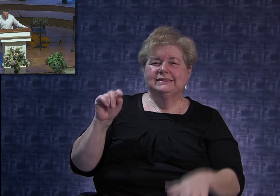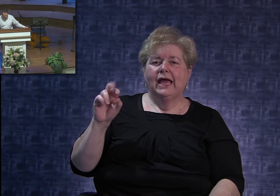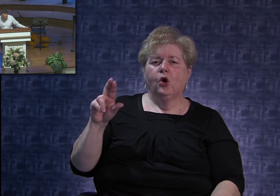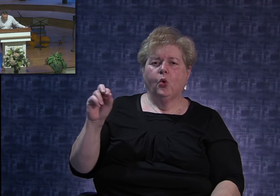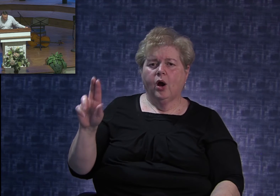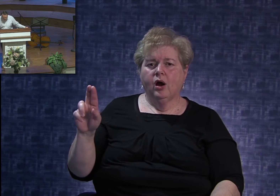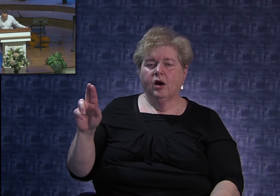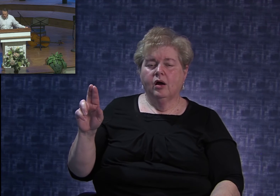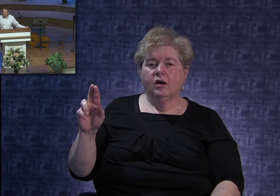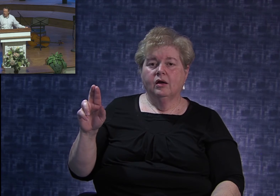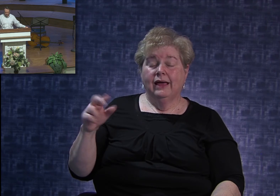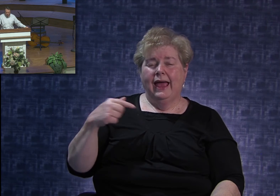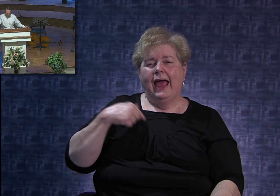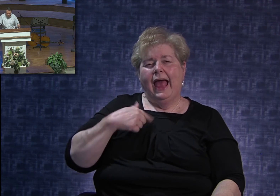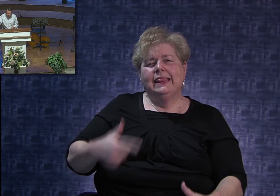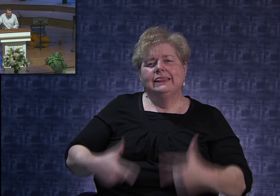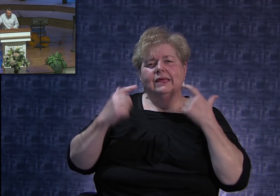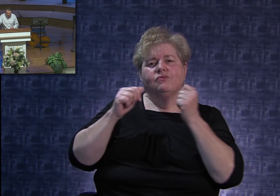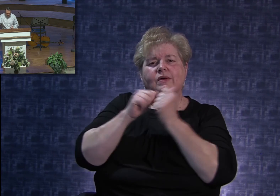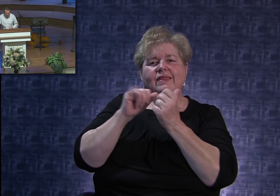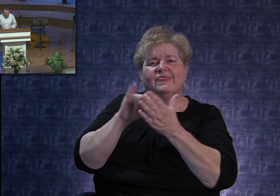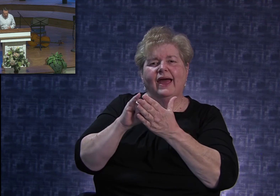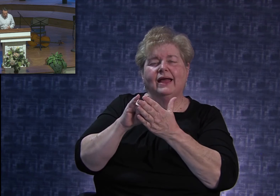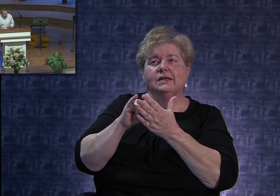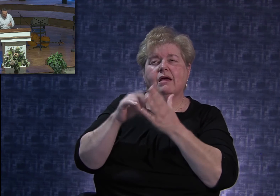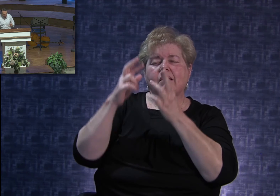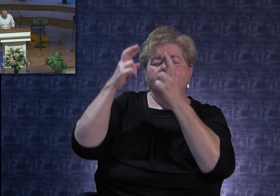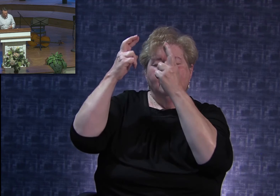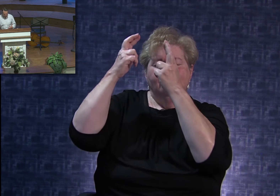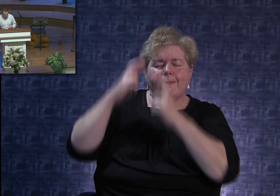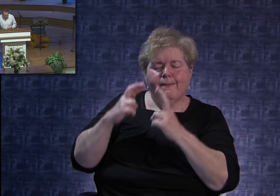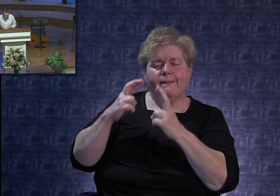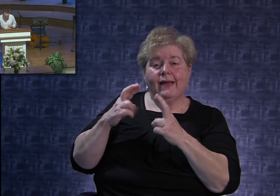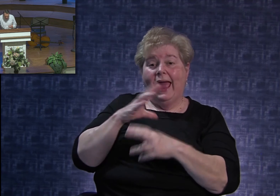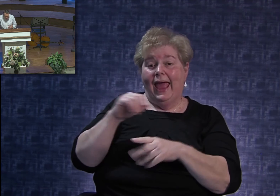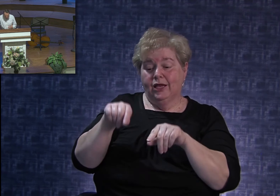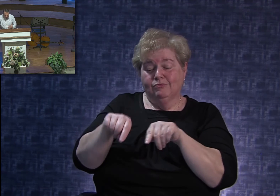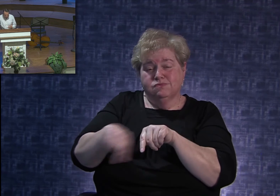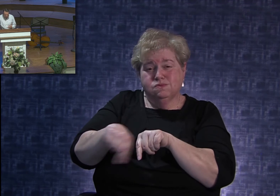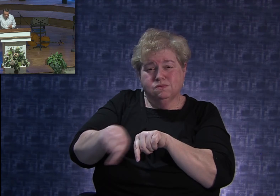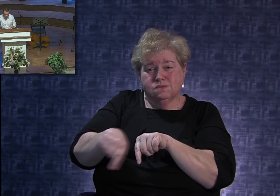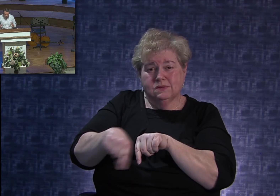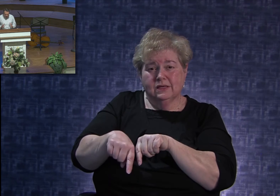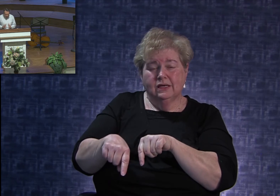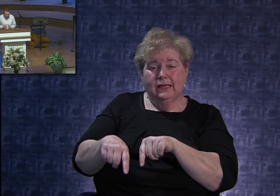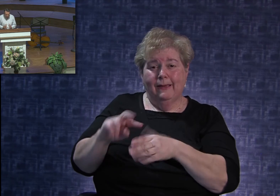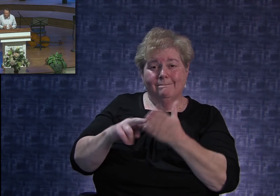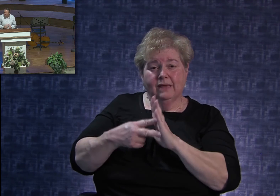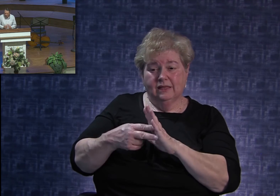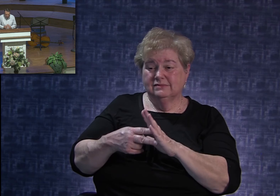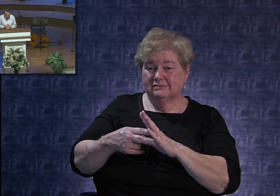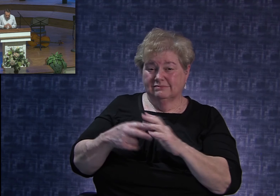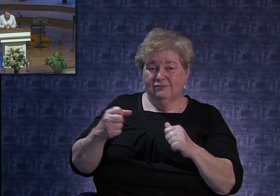And I not only live in this reverential fear, I live with trembling, quaking in fear. This